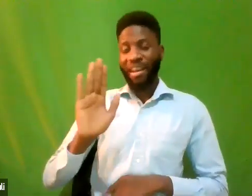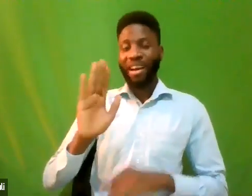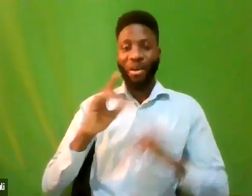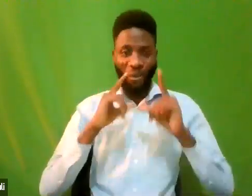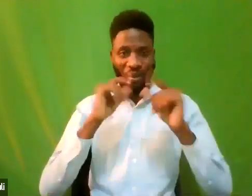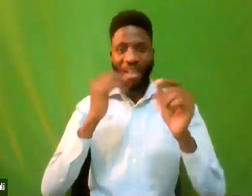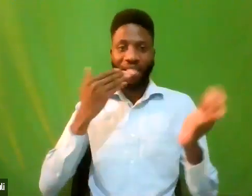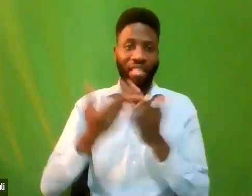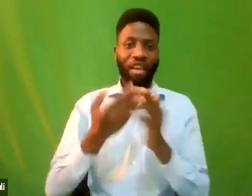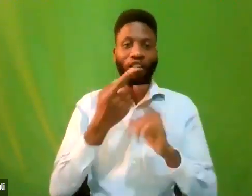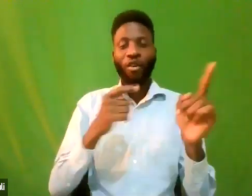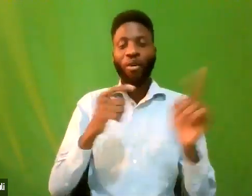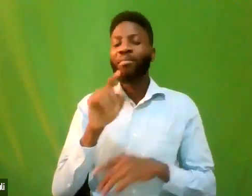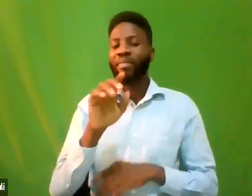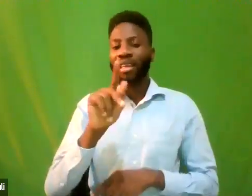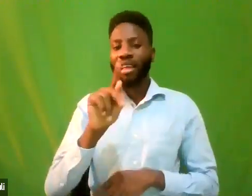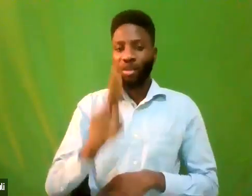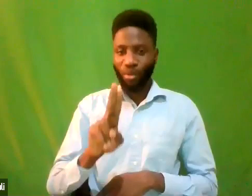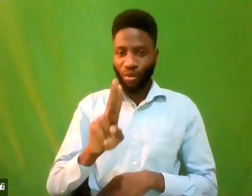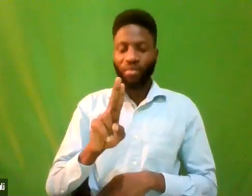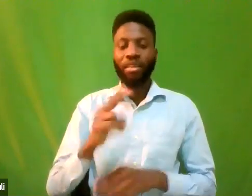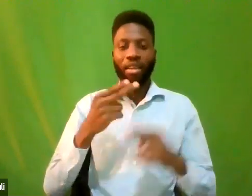Zetech, from KU, Evelyn Cherop.